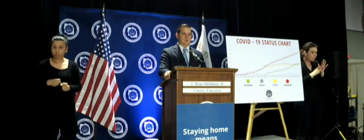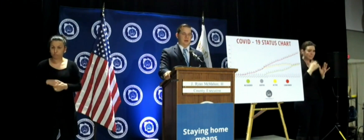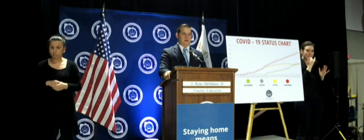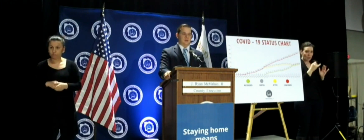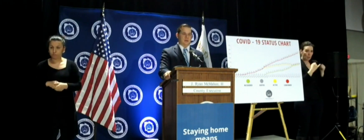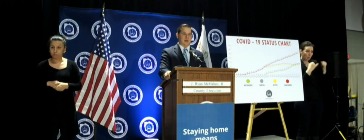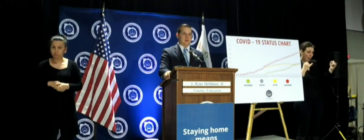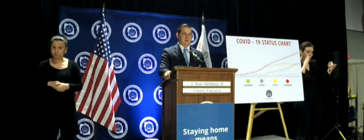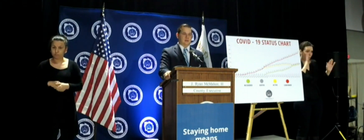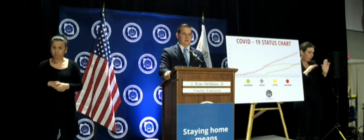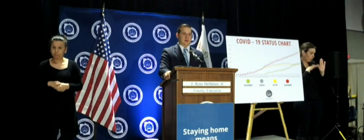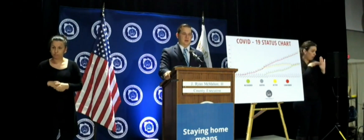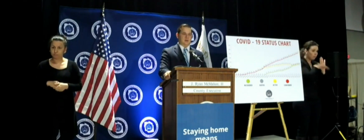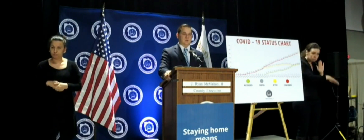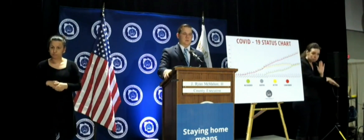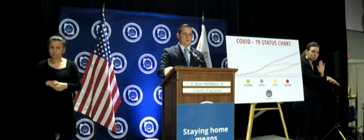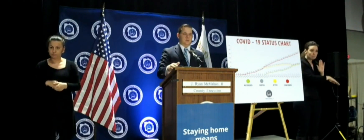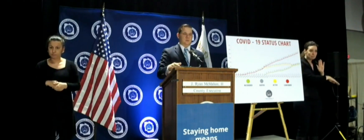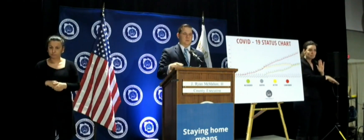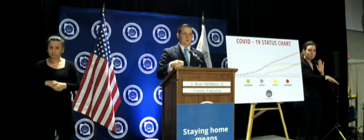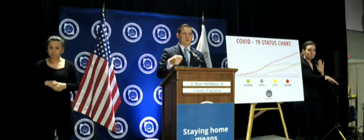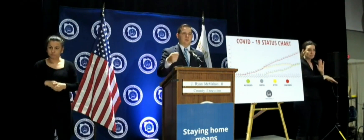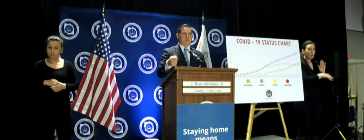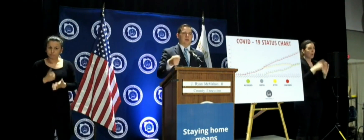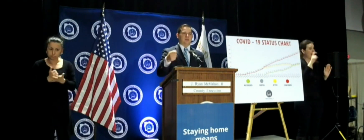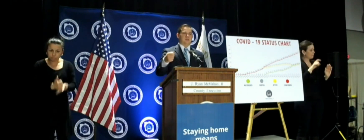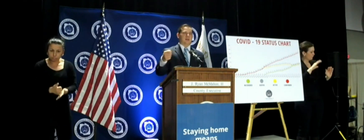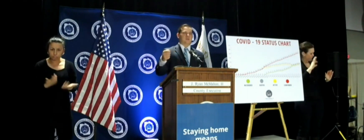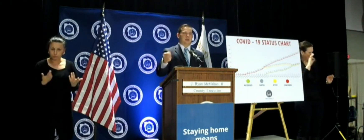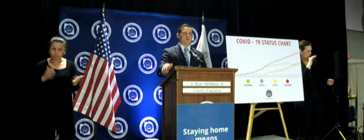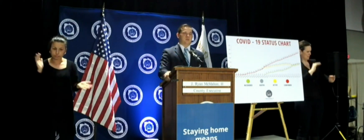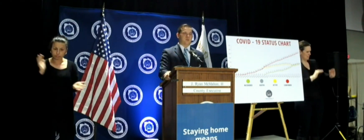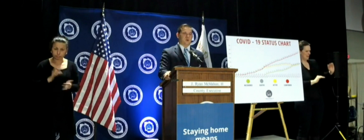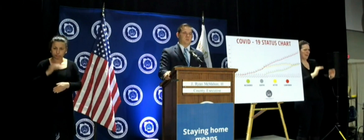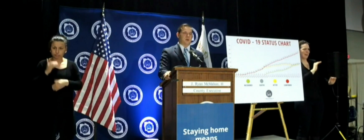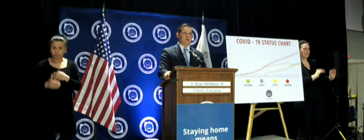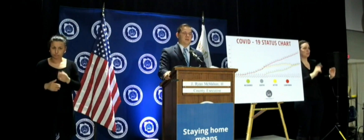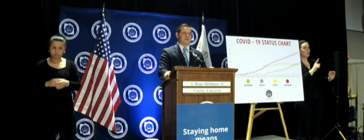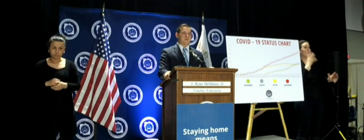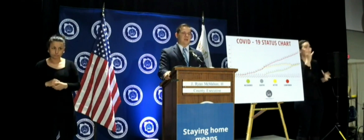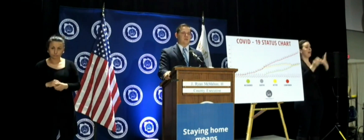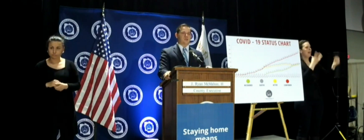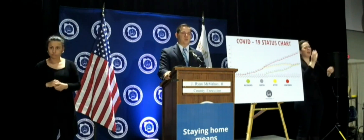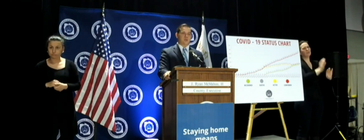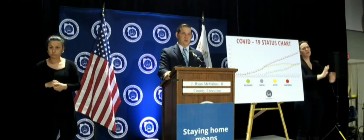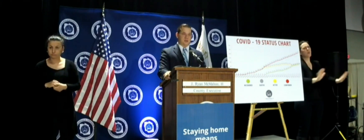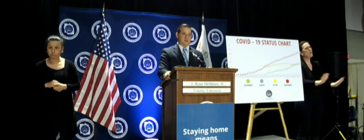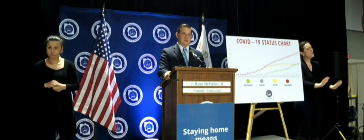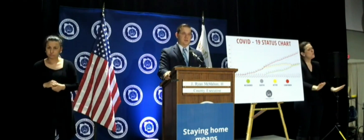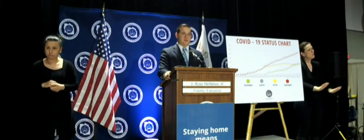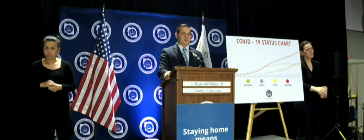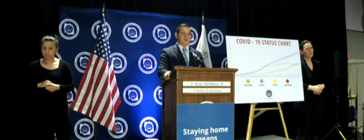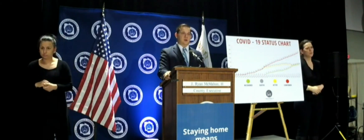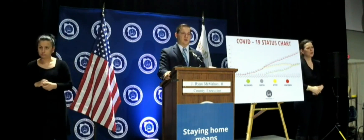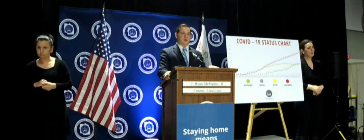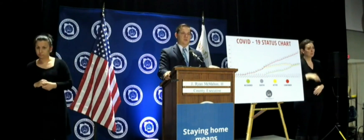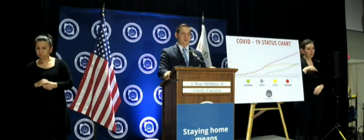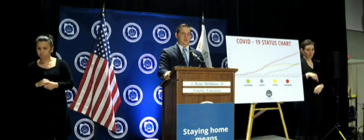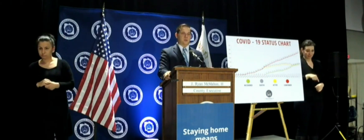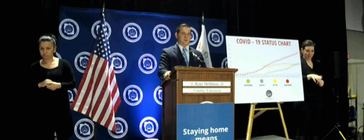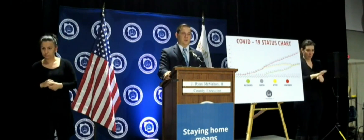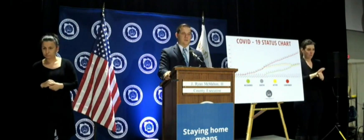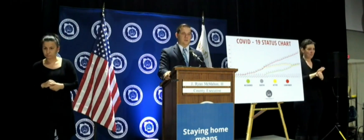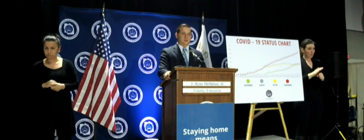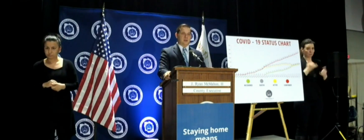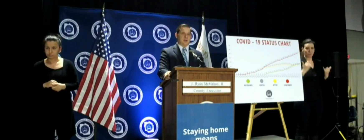and try to look at turning the page, the next page, what's for us. But this virus is with us, and so it's going